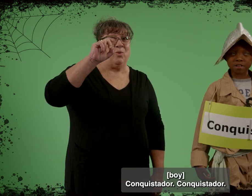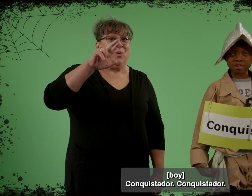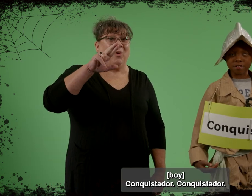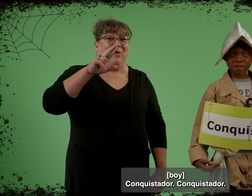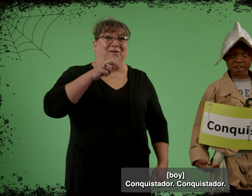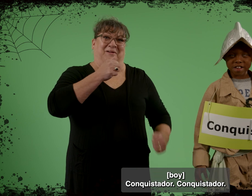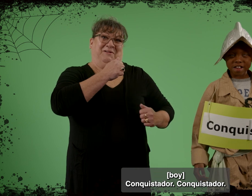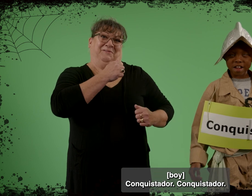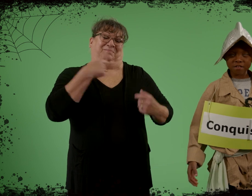Conquistador.